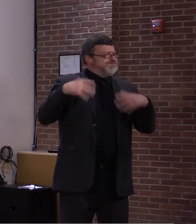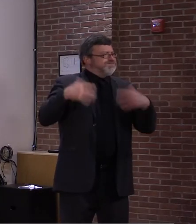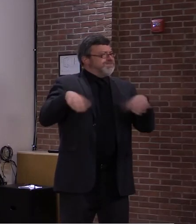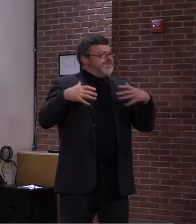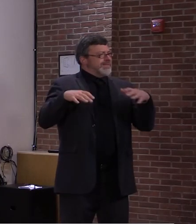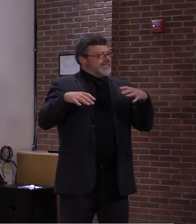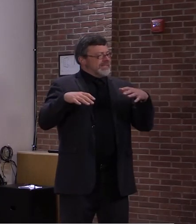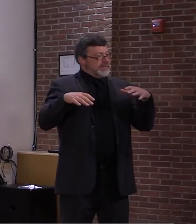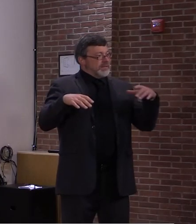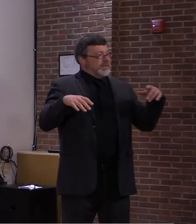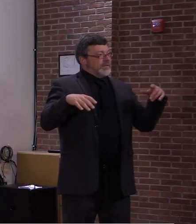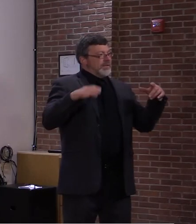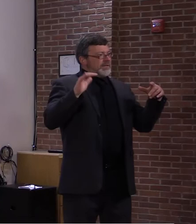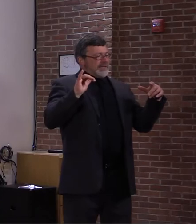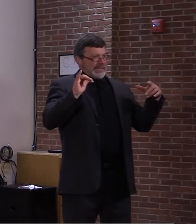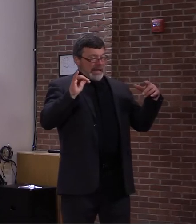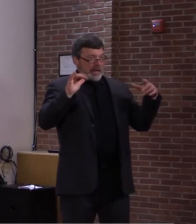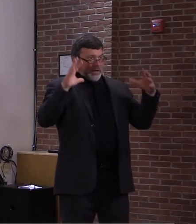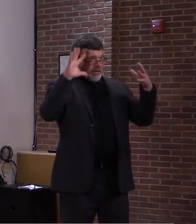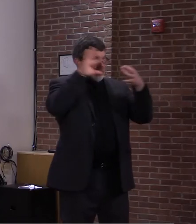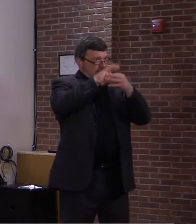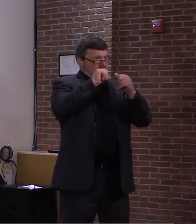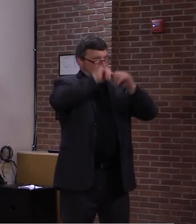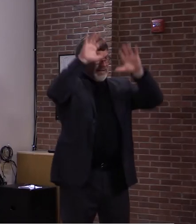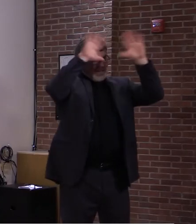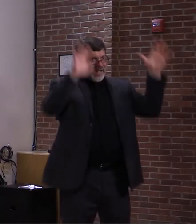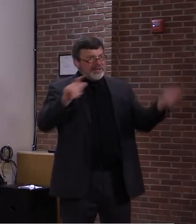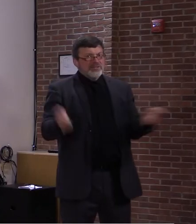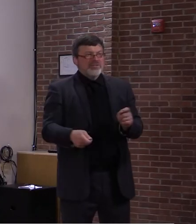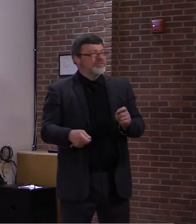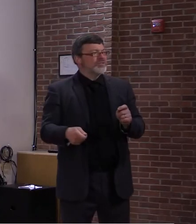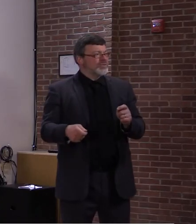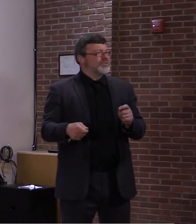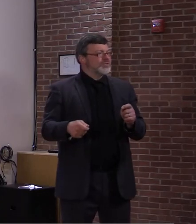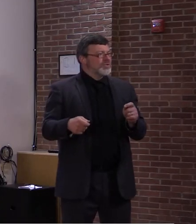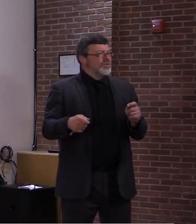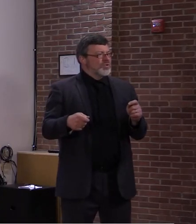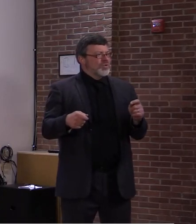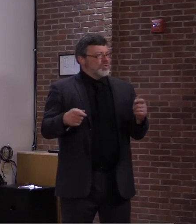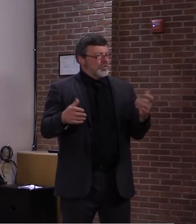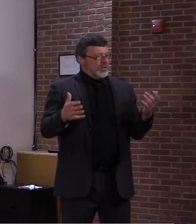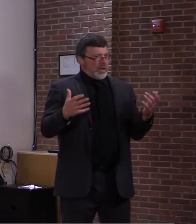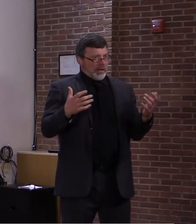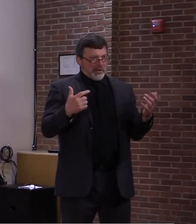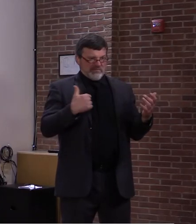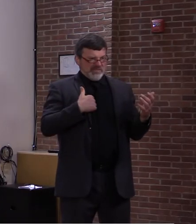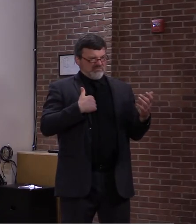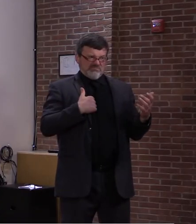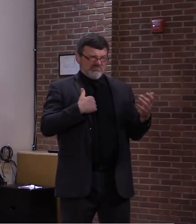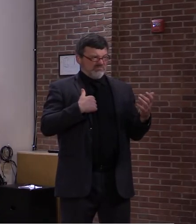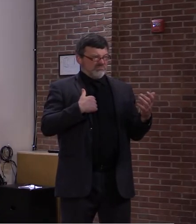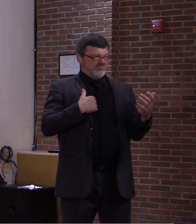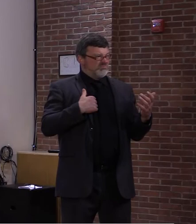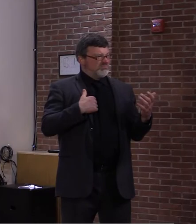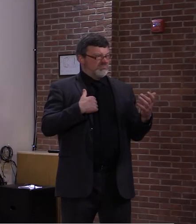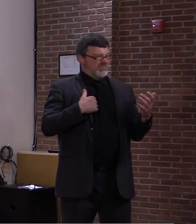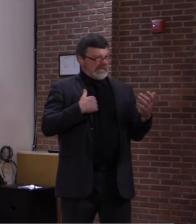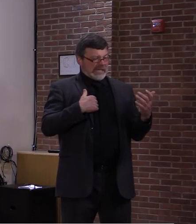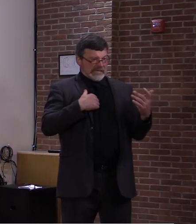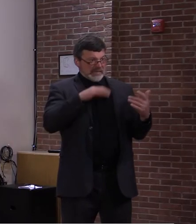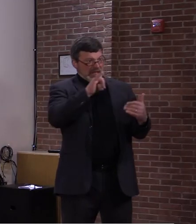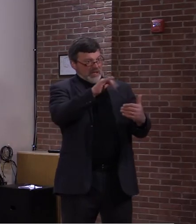for climate change mitigation. That wasn't accepted by the legislative process at that point in